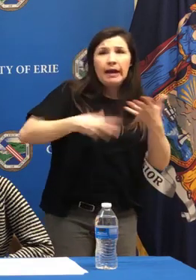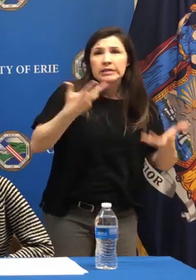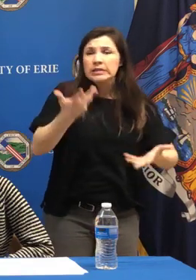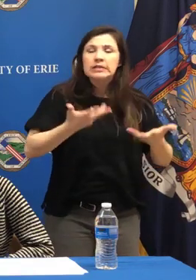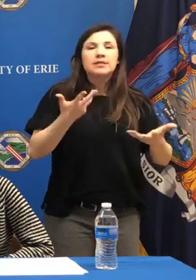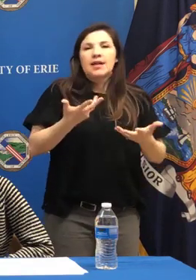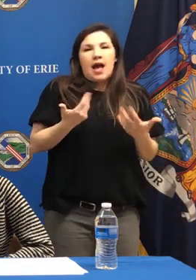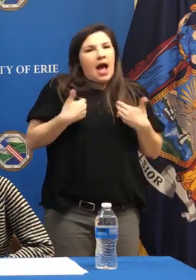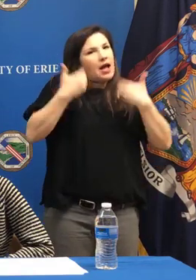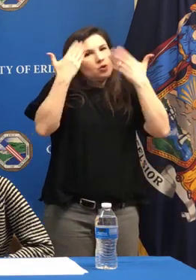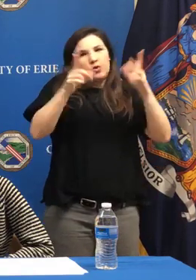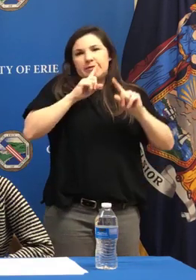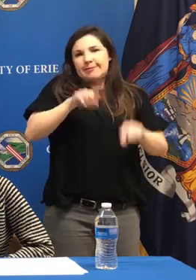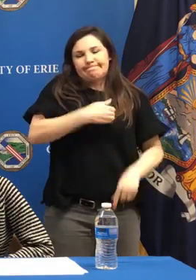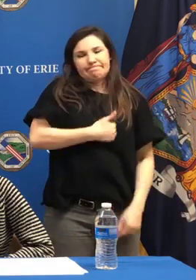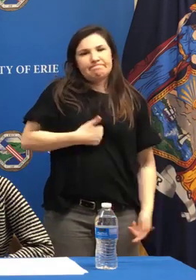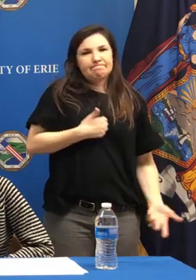can't.